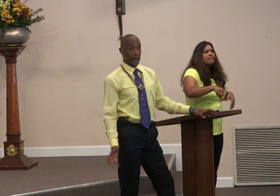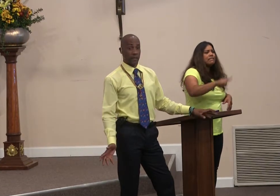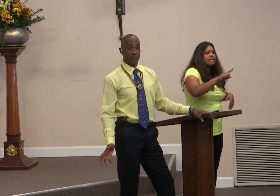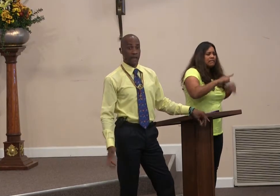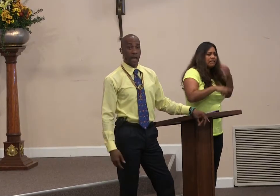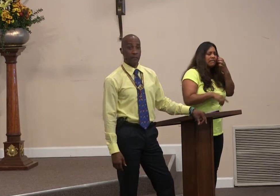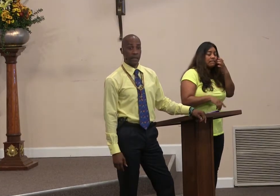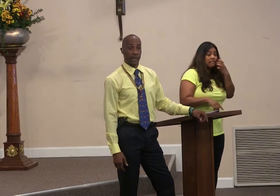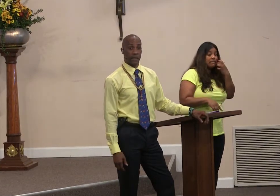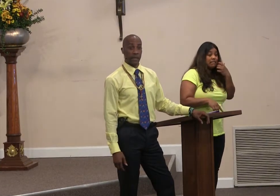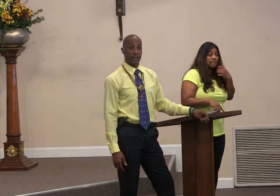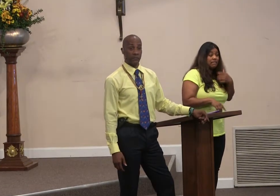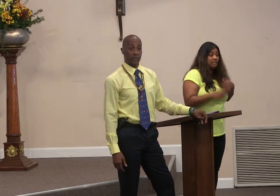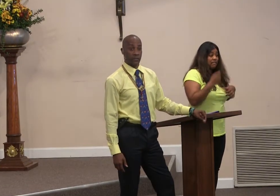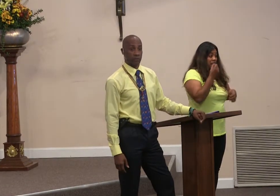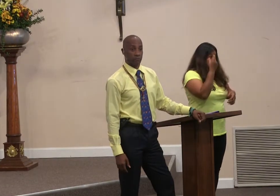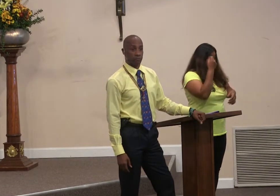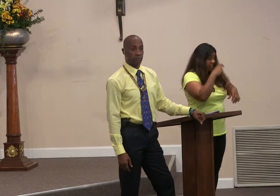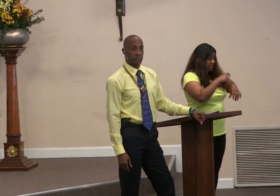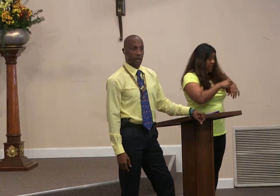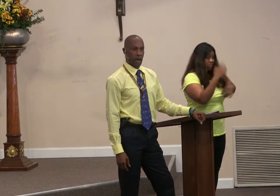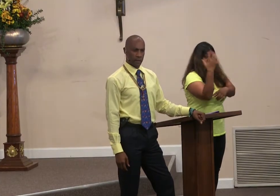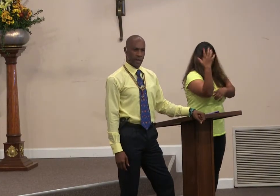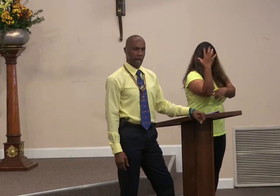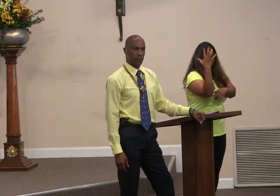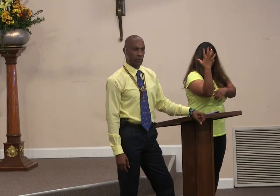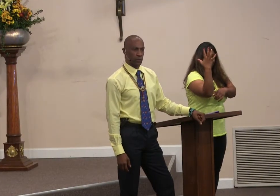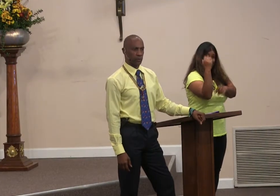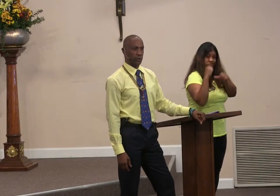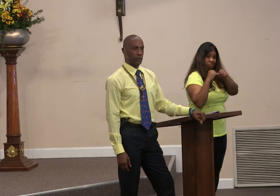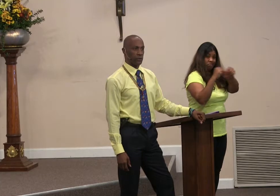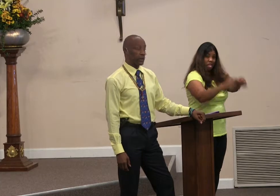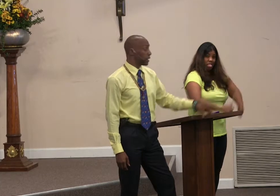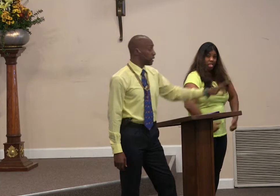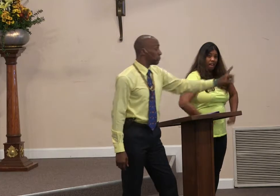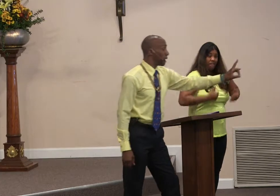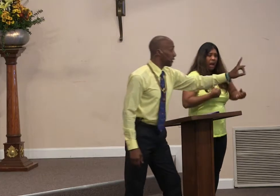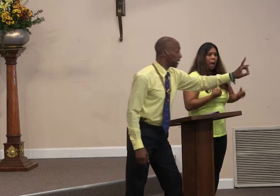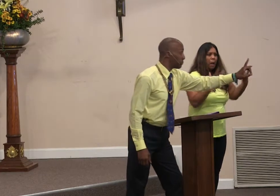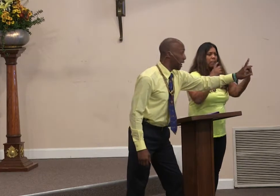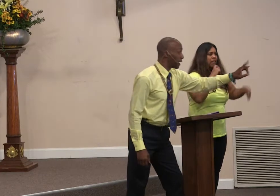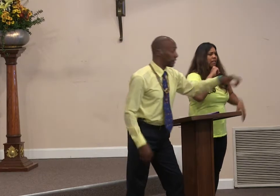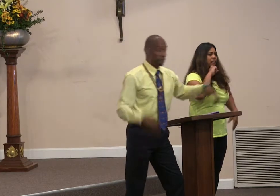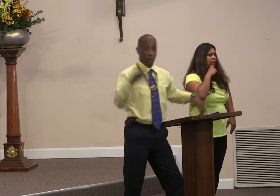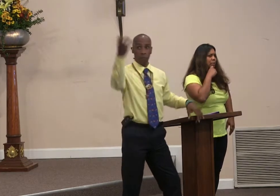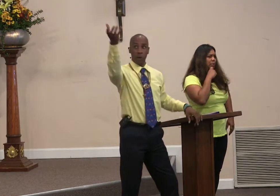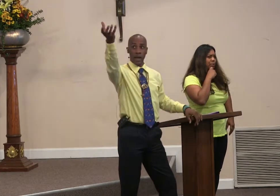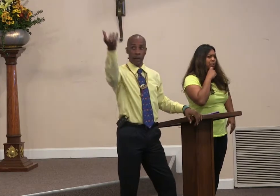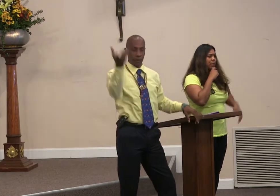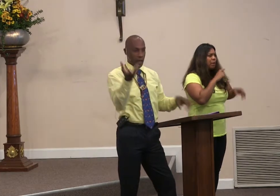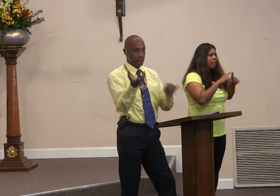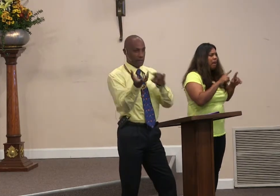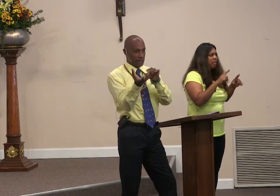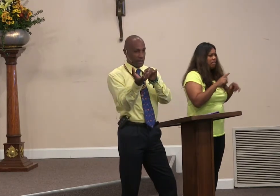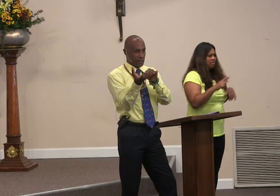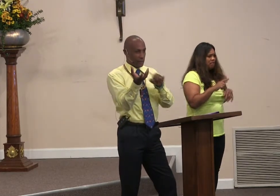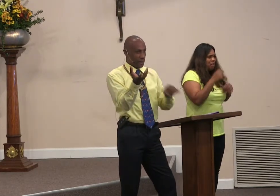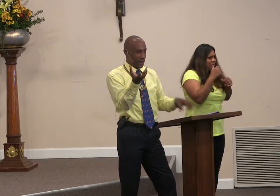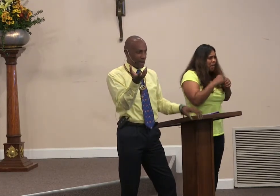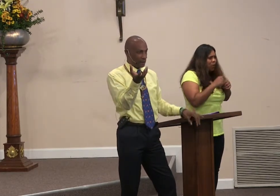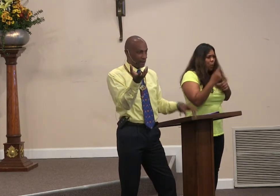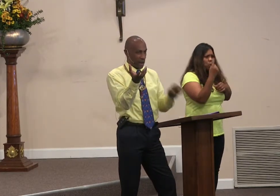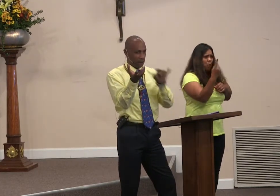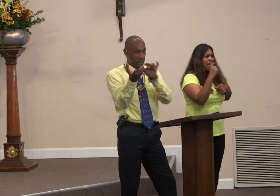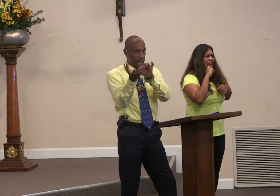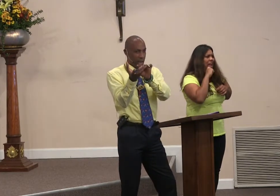In the length of time that it lives, how many apples will it produce? Bearing in mind that from one apple, how many seeds are in